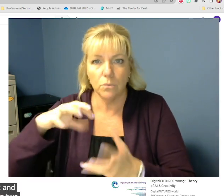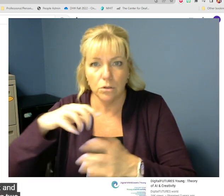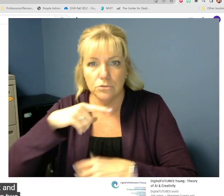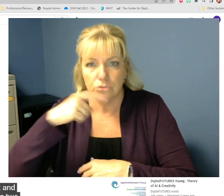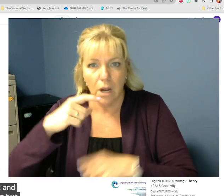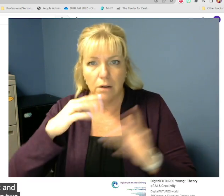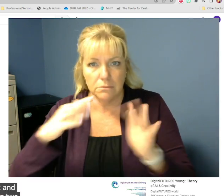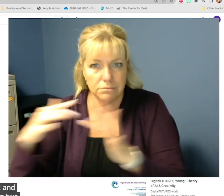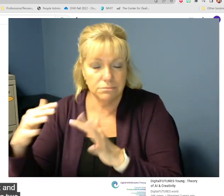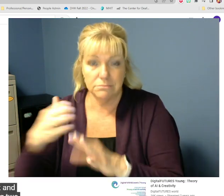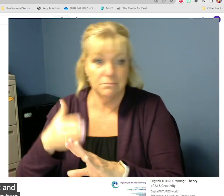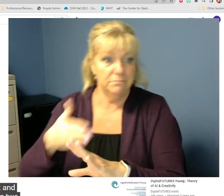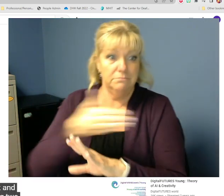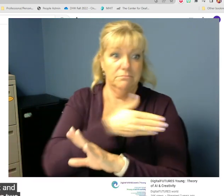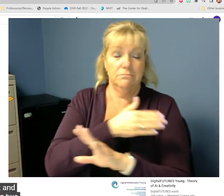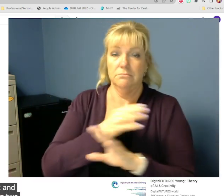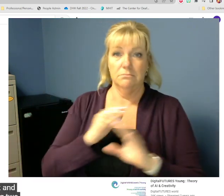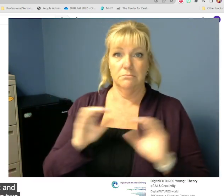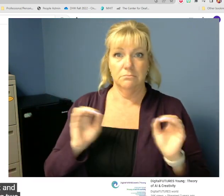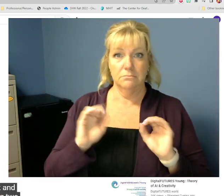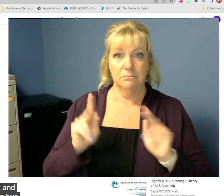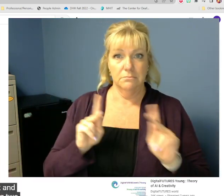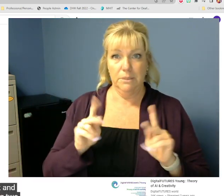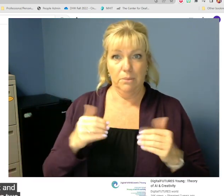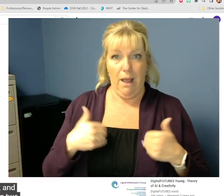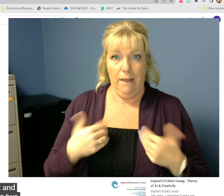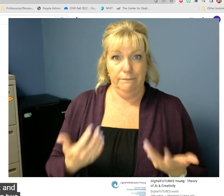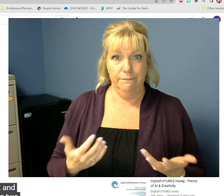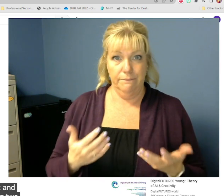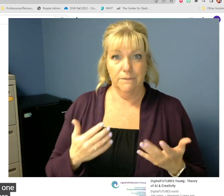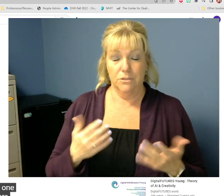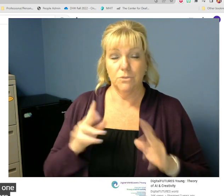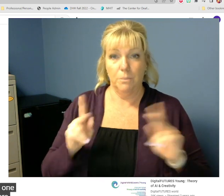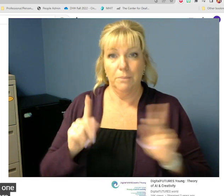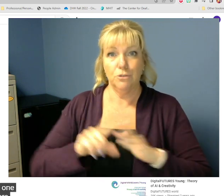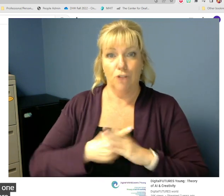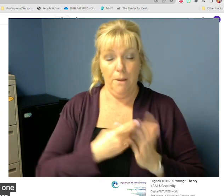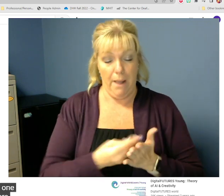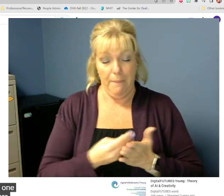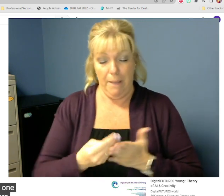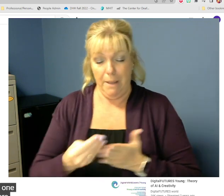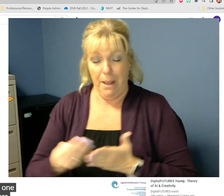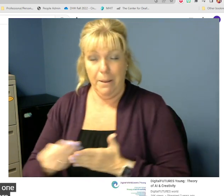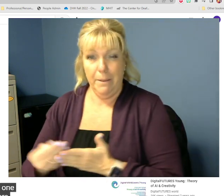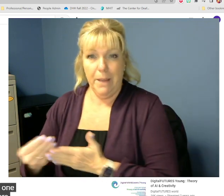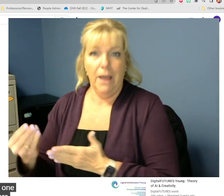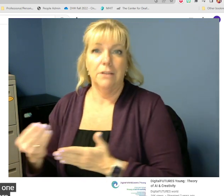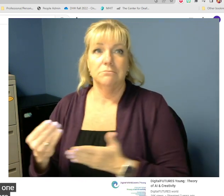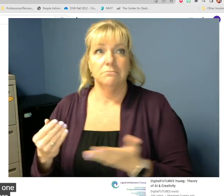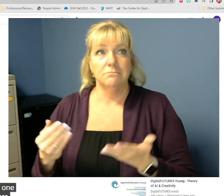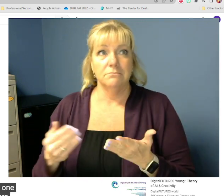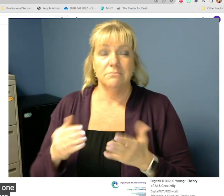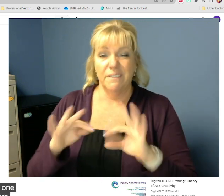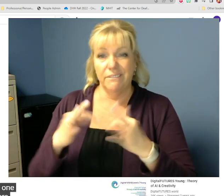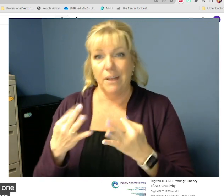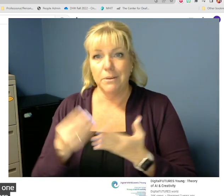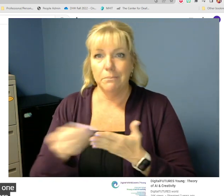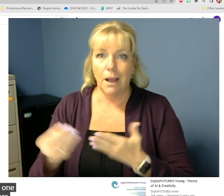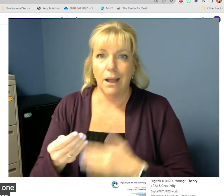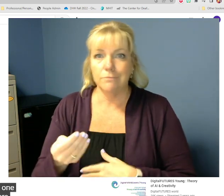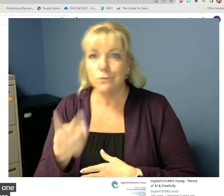things, so they all go out and buy them. But at most they're buying 2 radios, they're only buying 1 car, 1